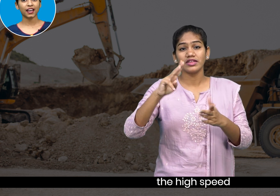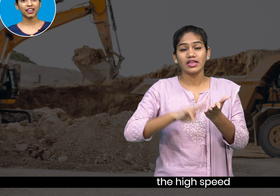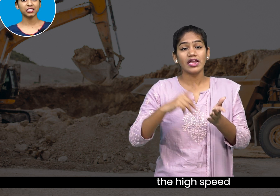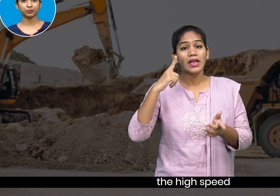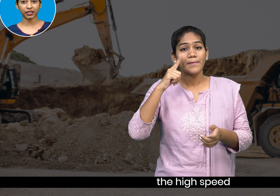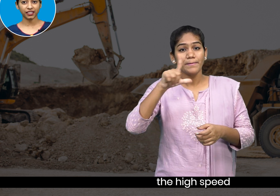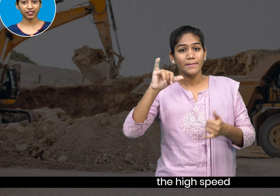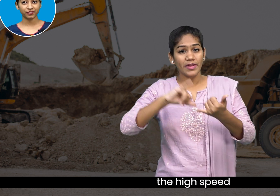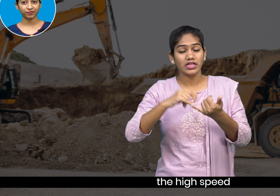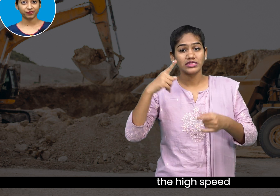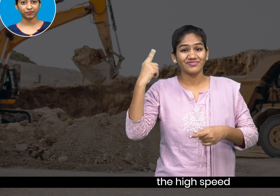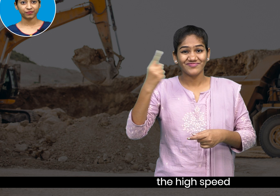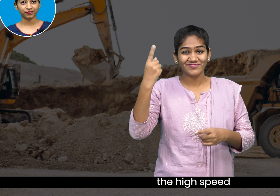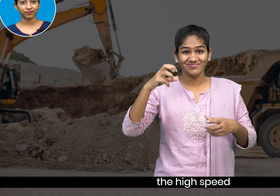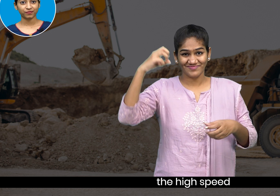the high-speed